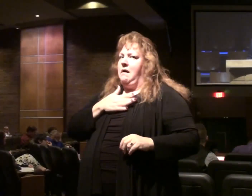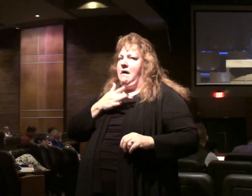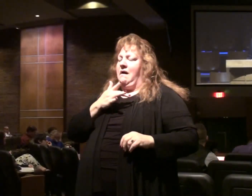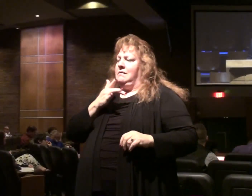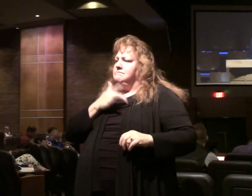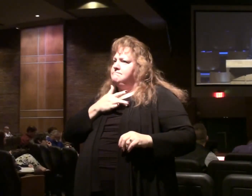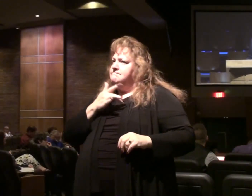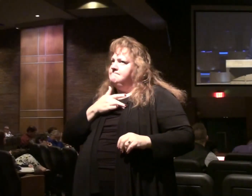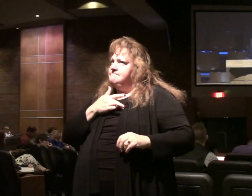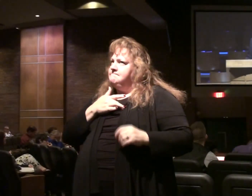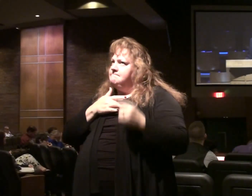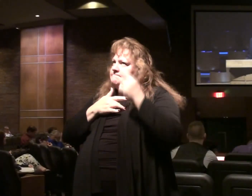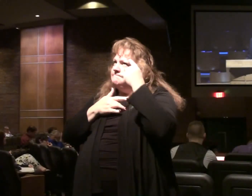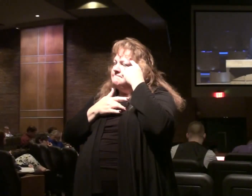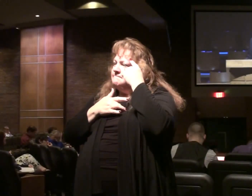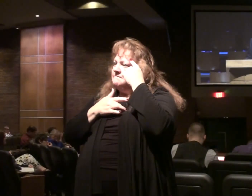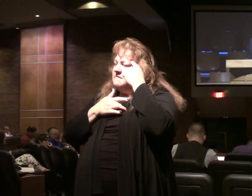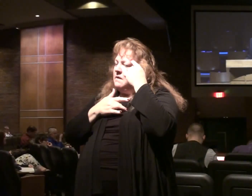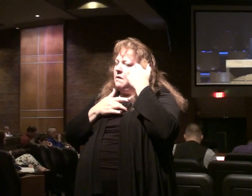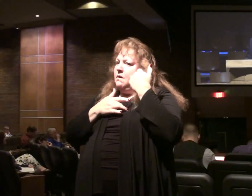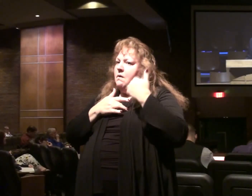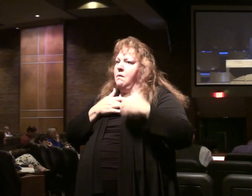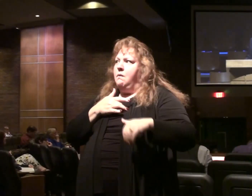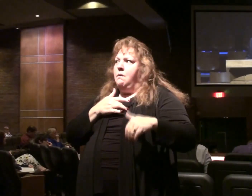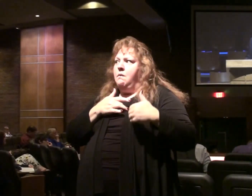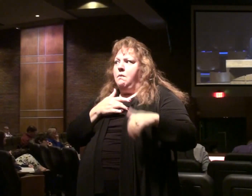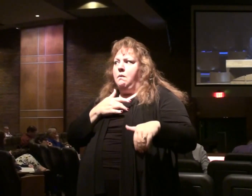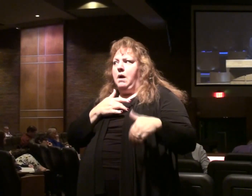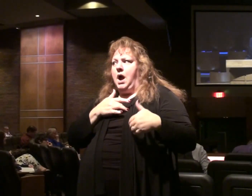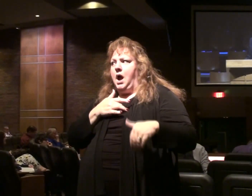of the heart. It's amazing.